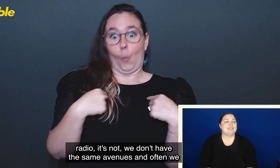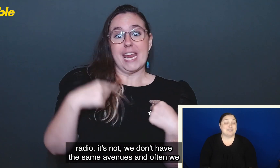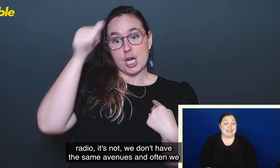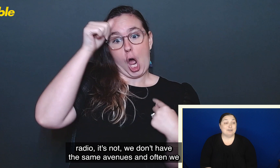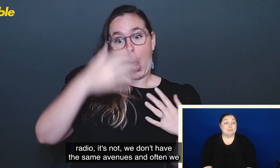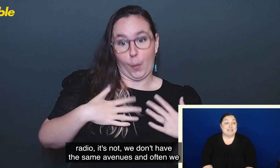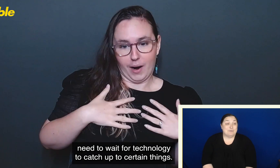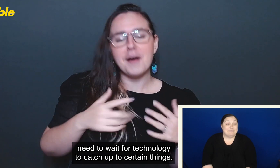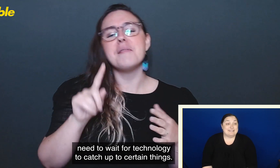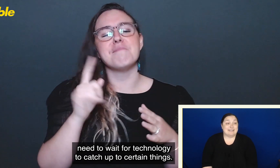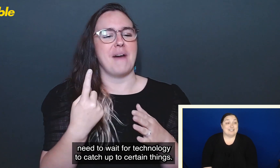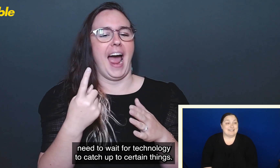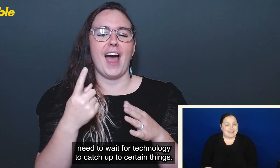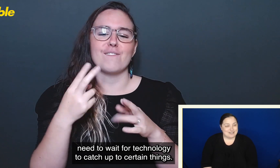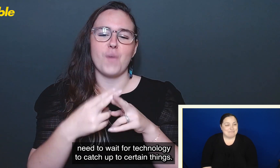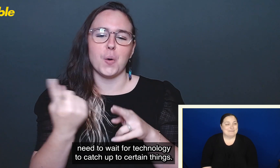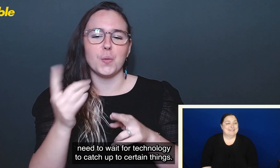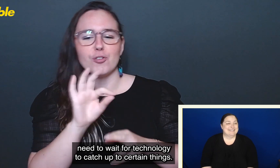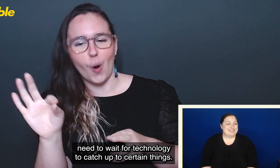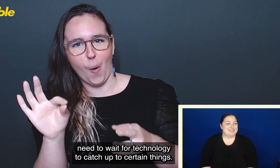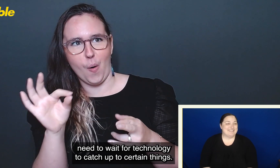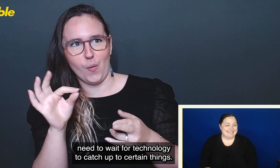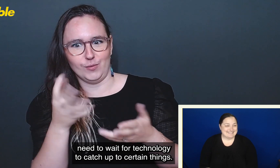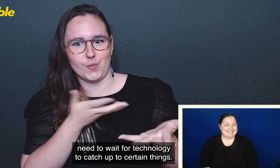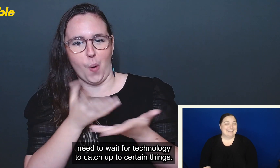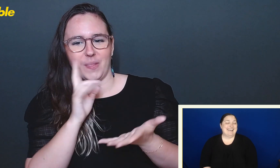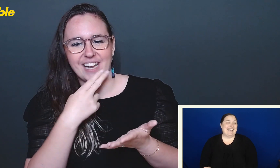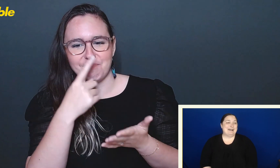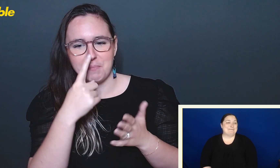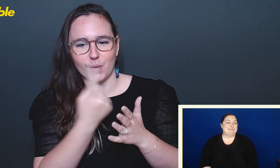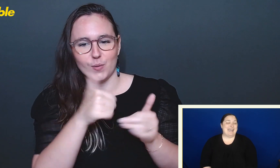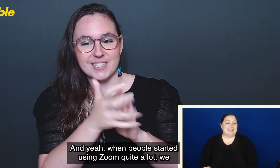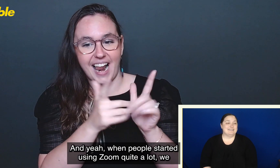same avenues. And often we need to wait for technology to catch up to certain things.